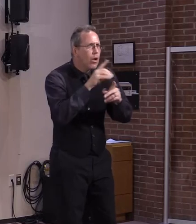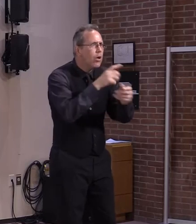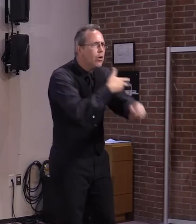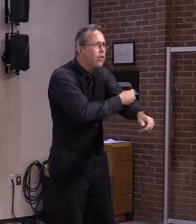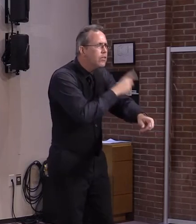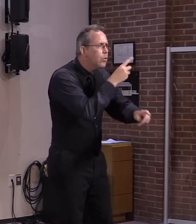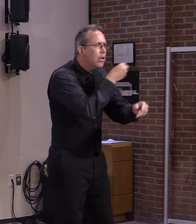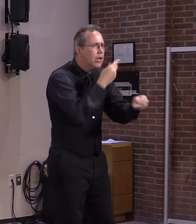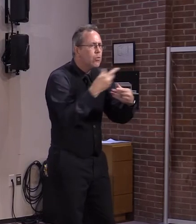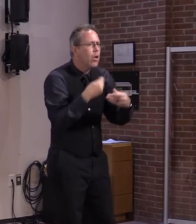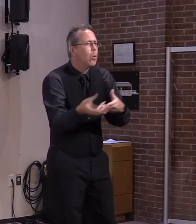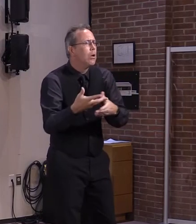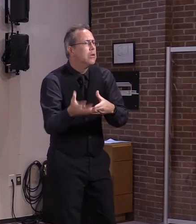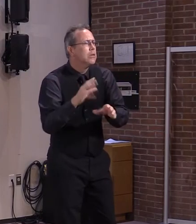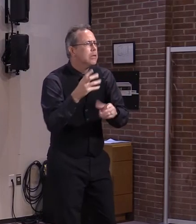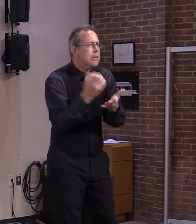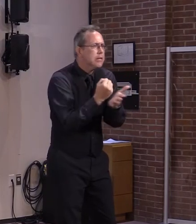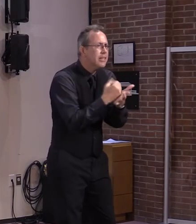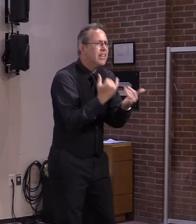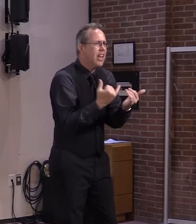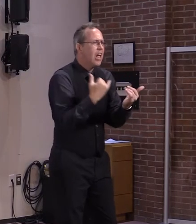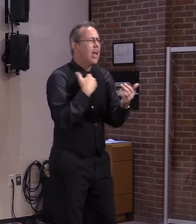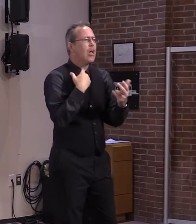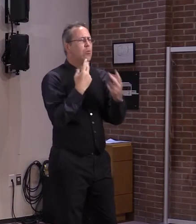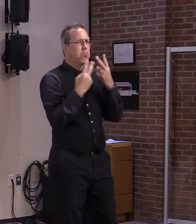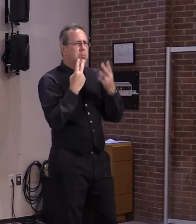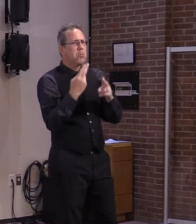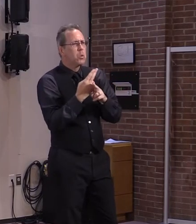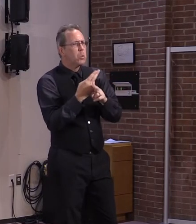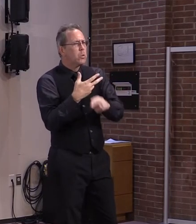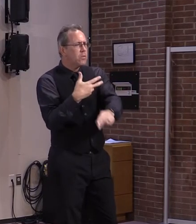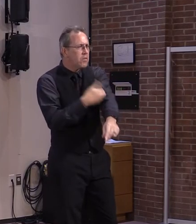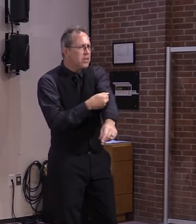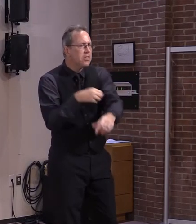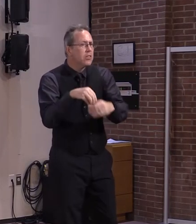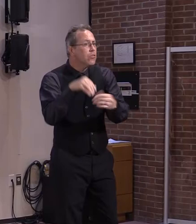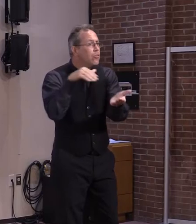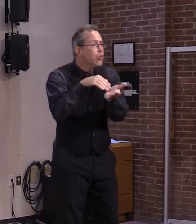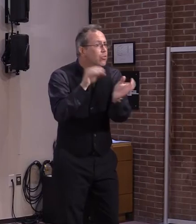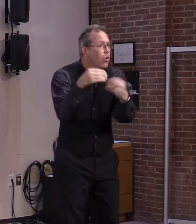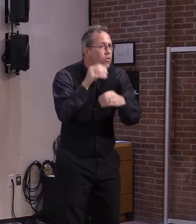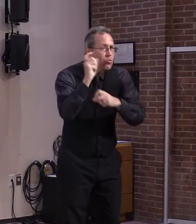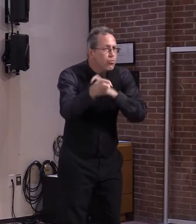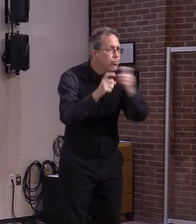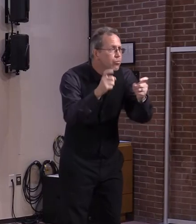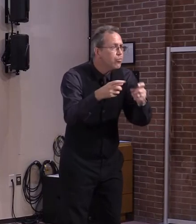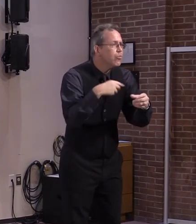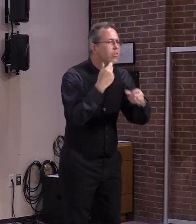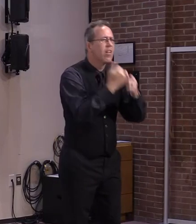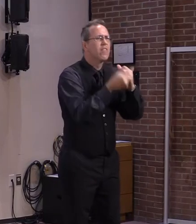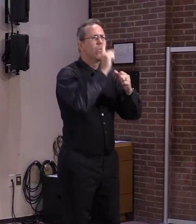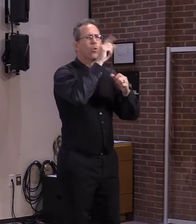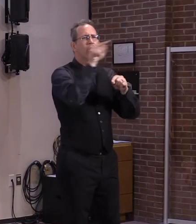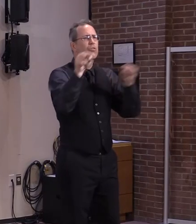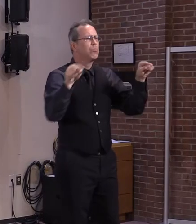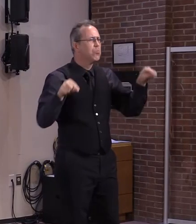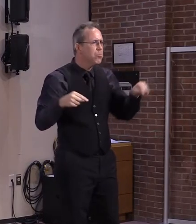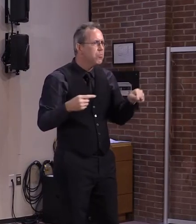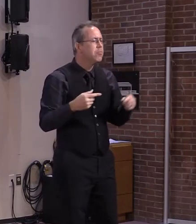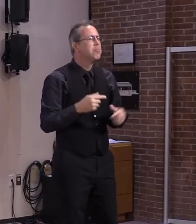vaccine being plentiful, and trying to get as many people vaccinated as possible. For example, we'll